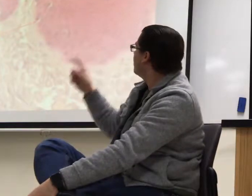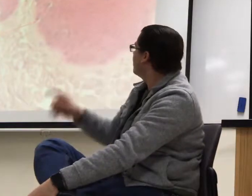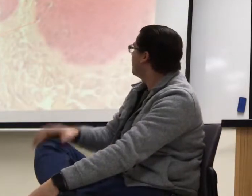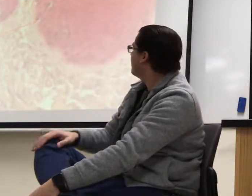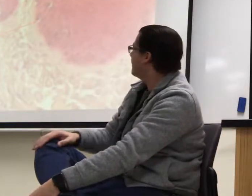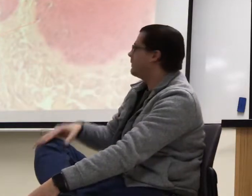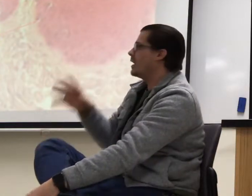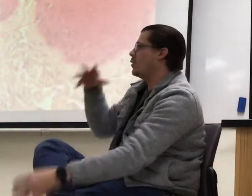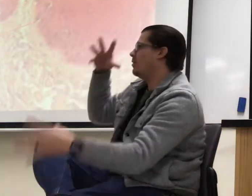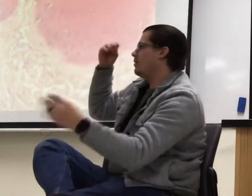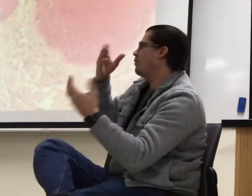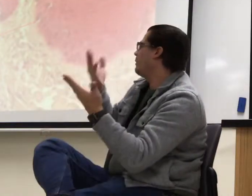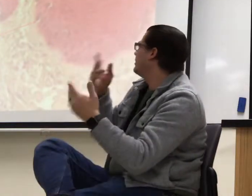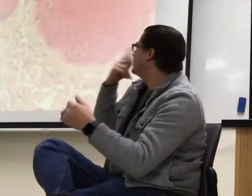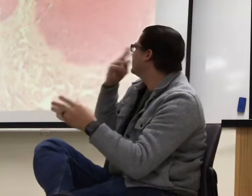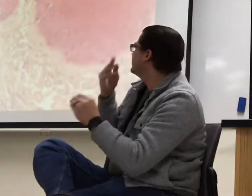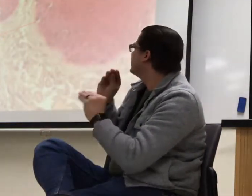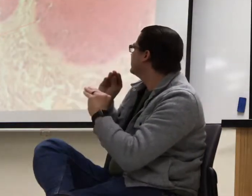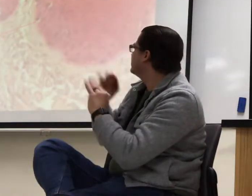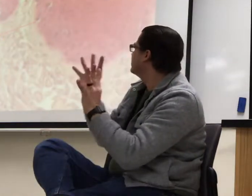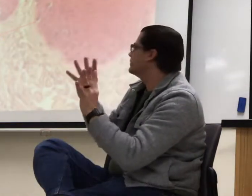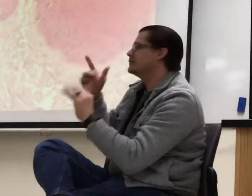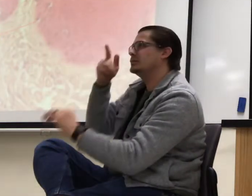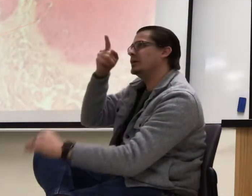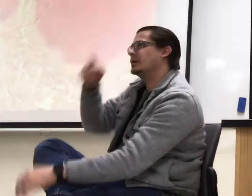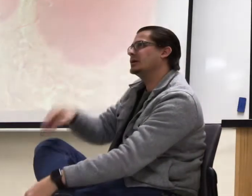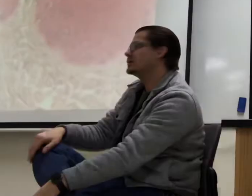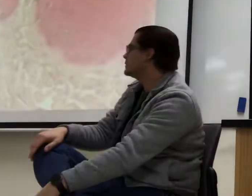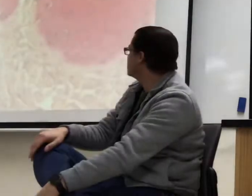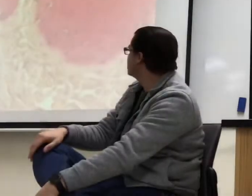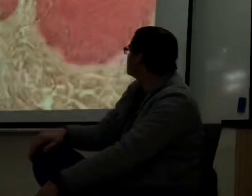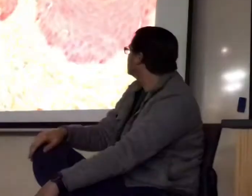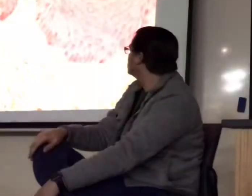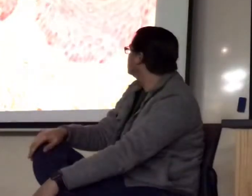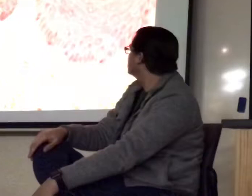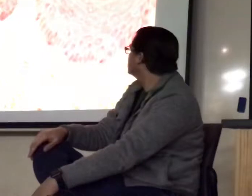I'll turn out the light so maybe you can see it a little better in the back.